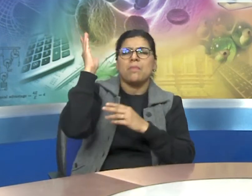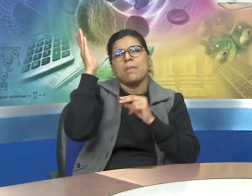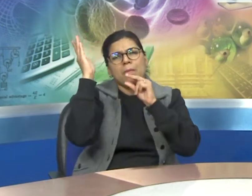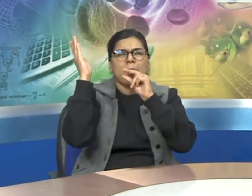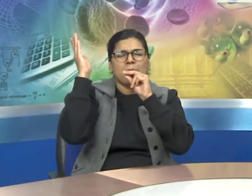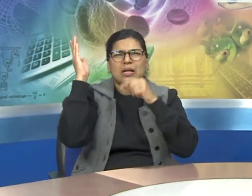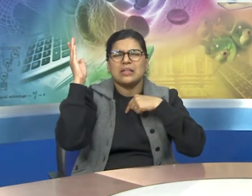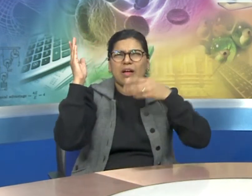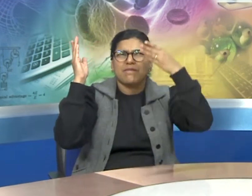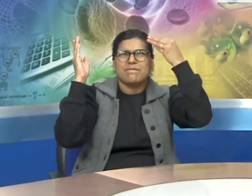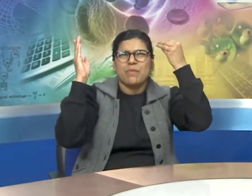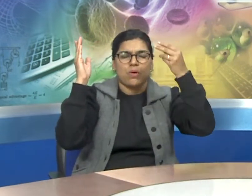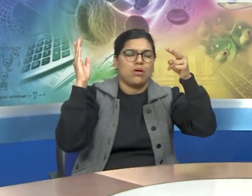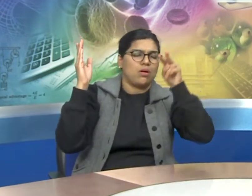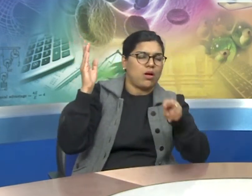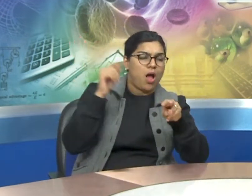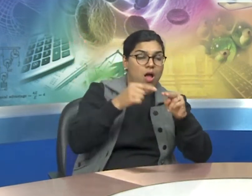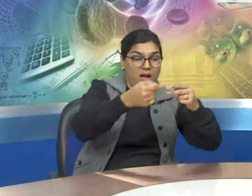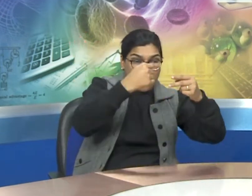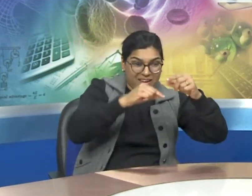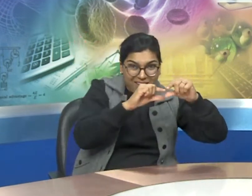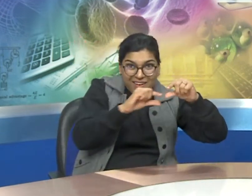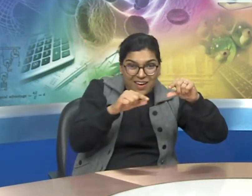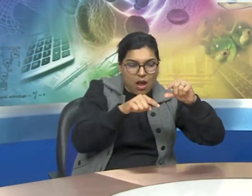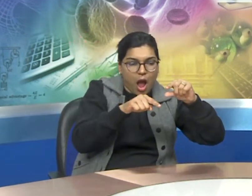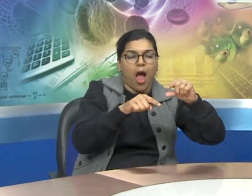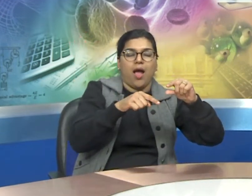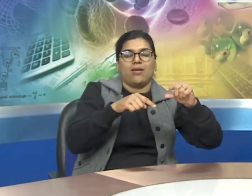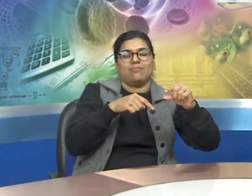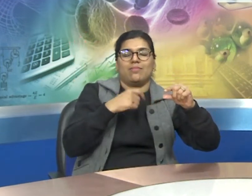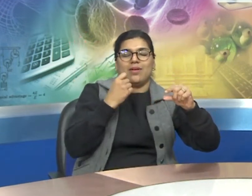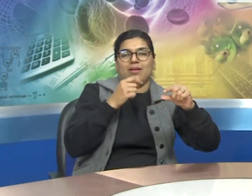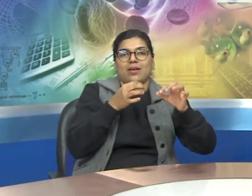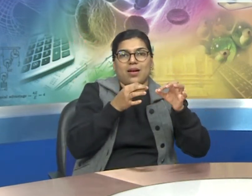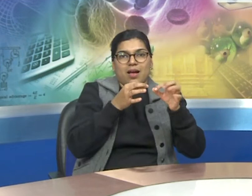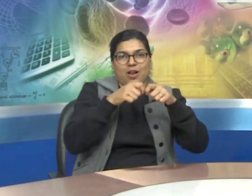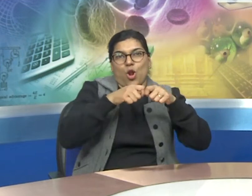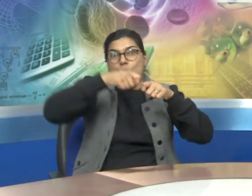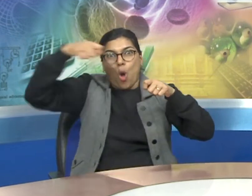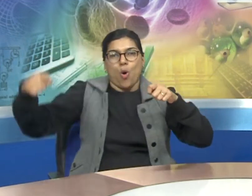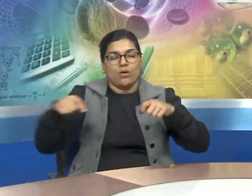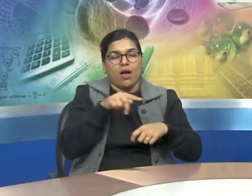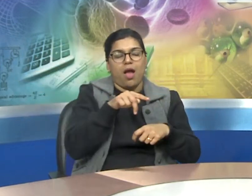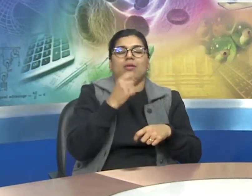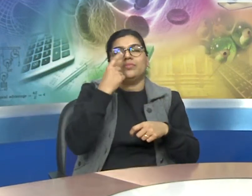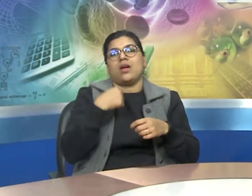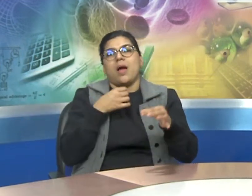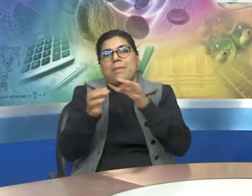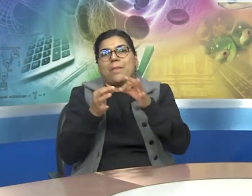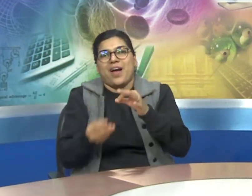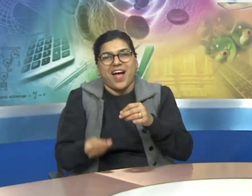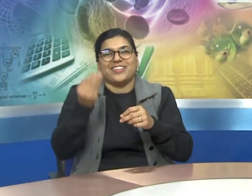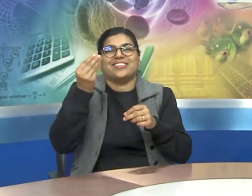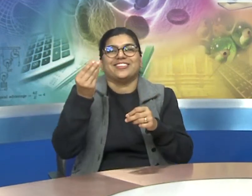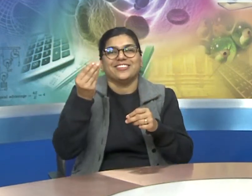putting your bullets. While your presentation, if you forget any point, you can look at that adding note point, and that will help